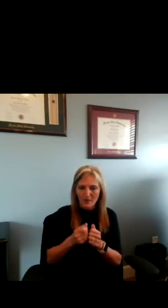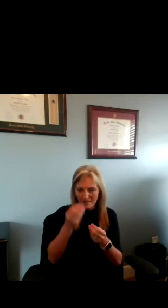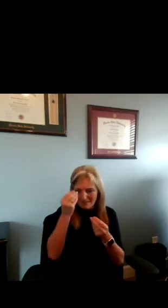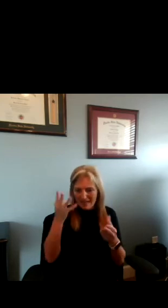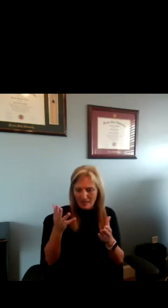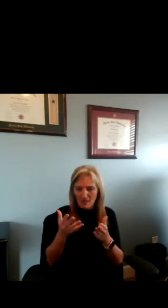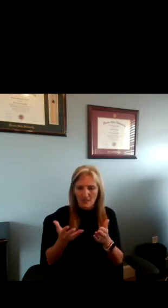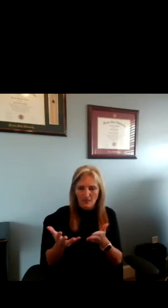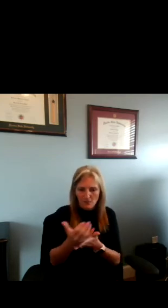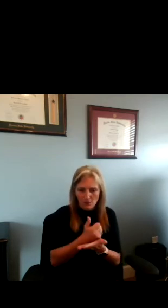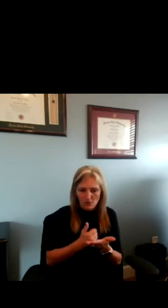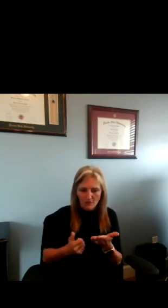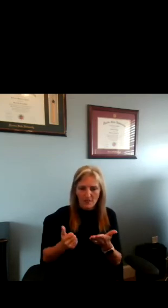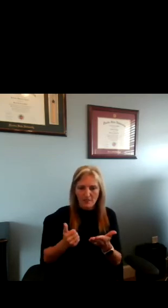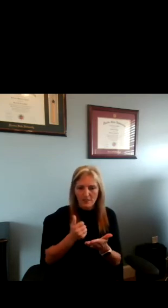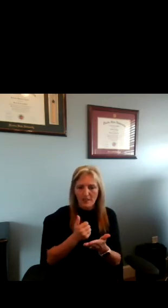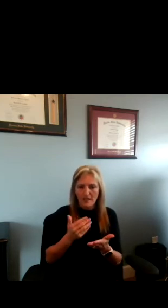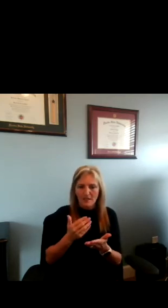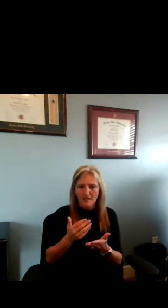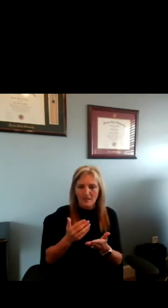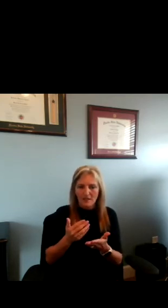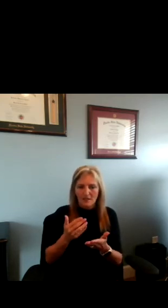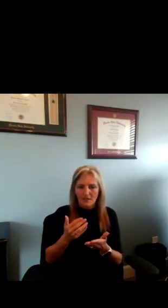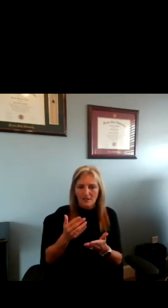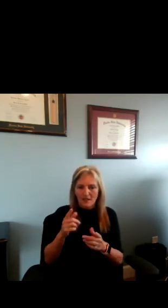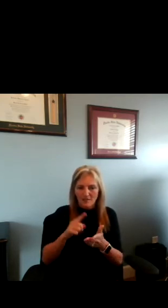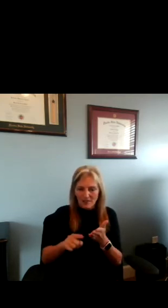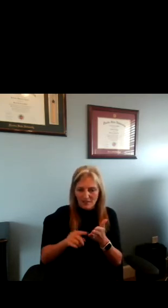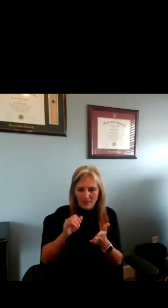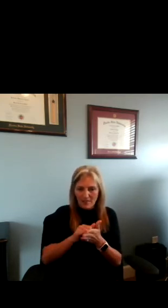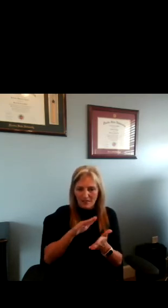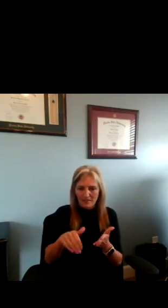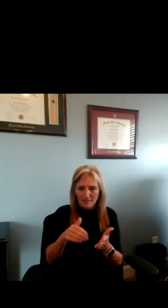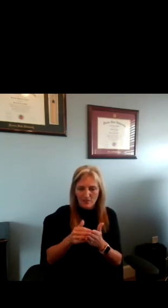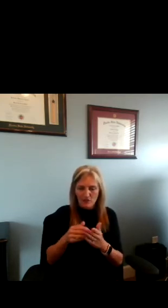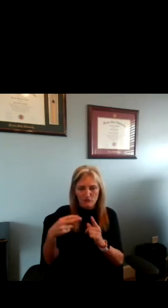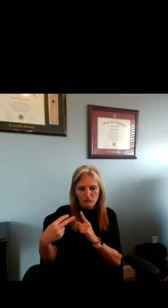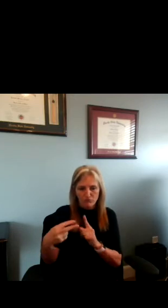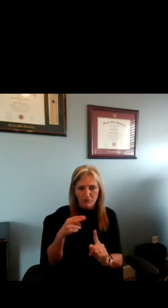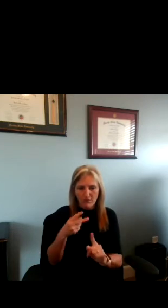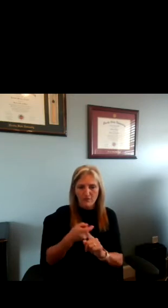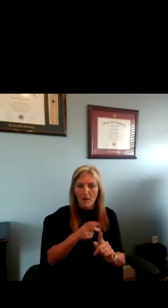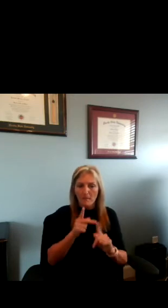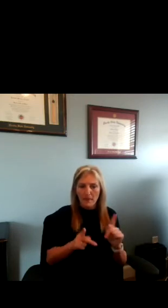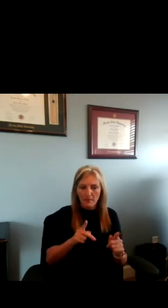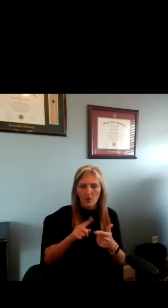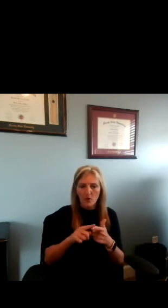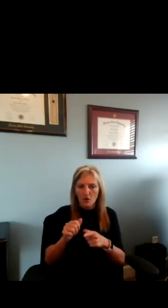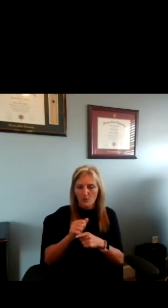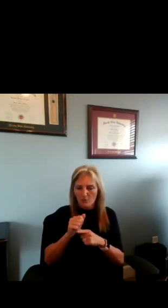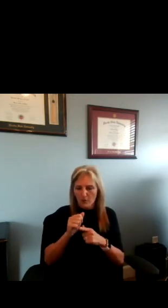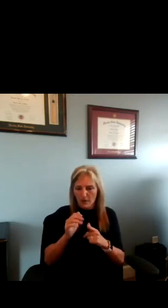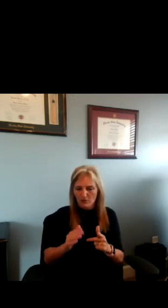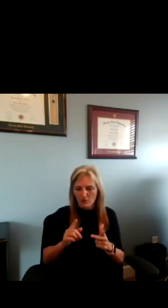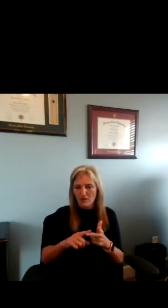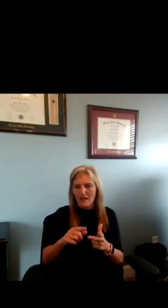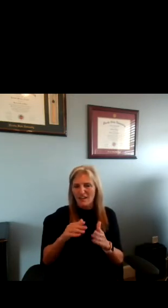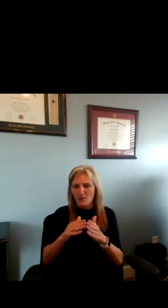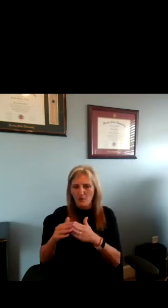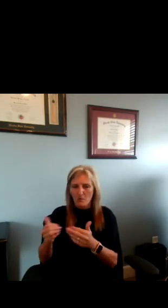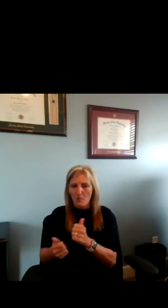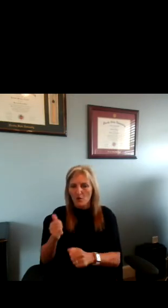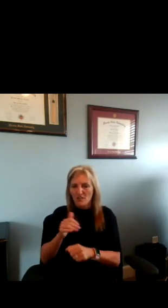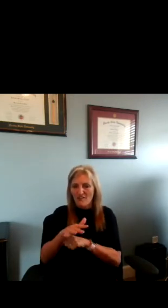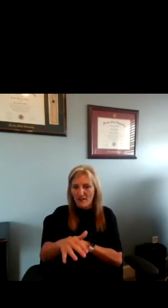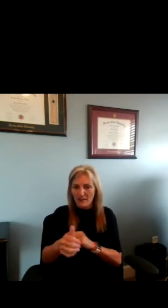recommendations that centers the voices, experiences, and perspectives of people, practitioners, and communities most affected by